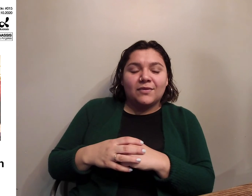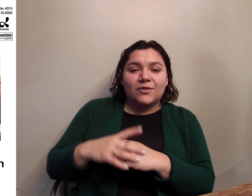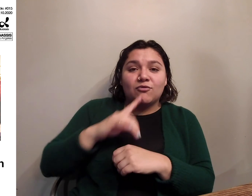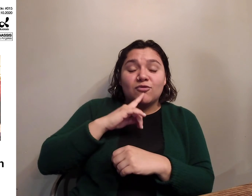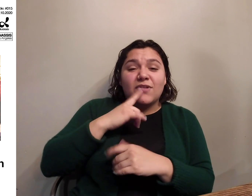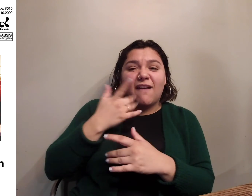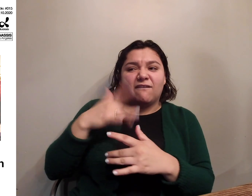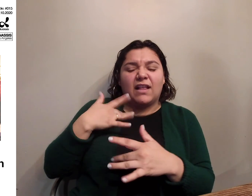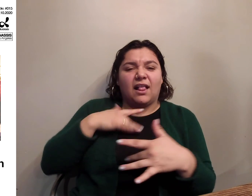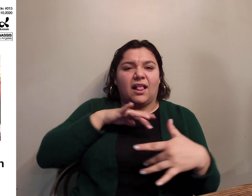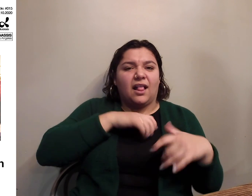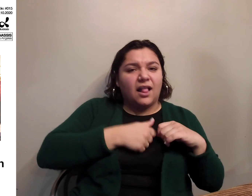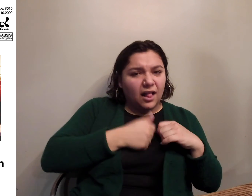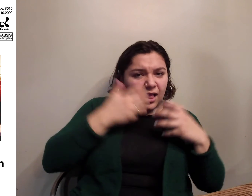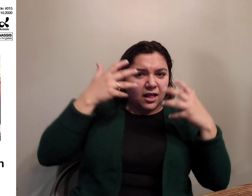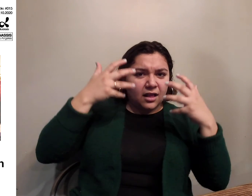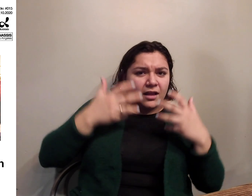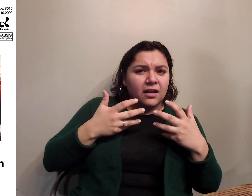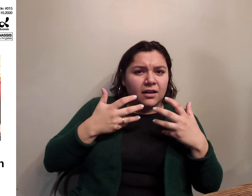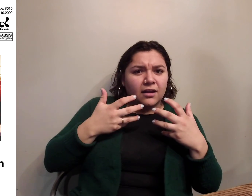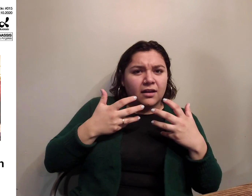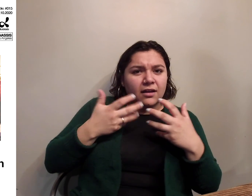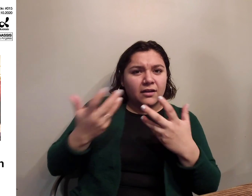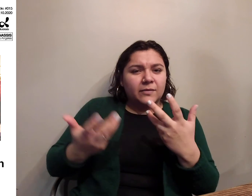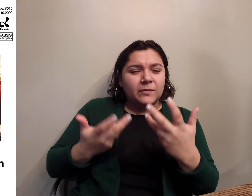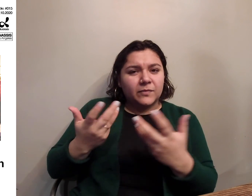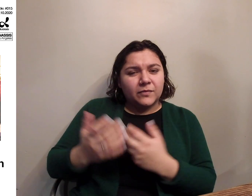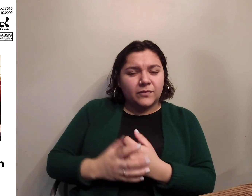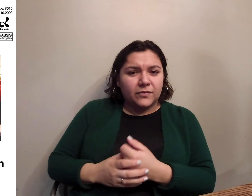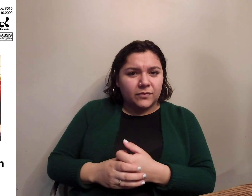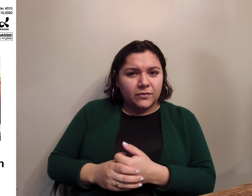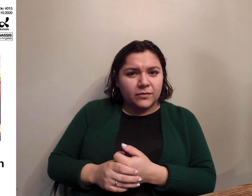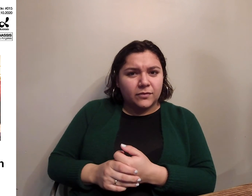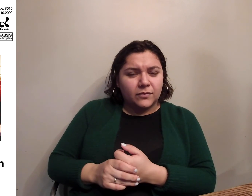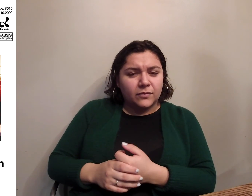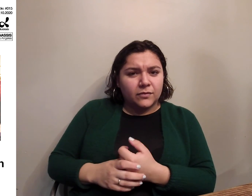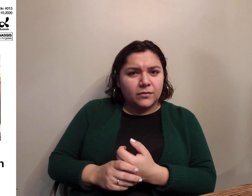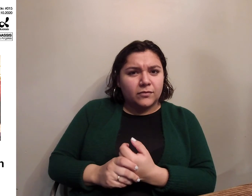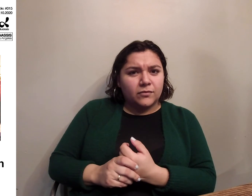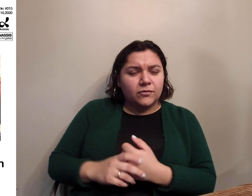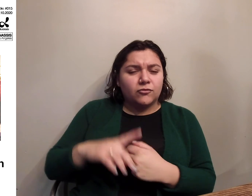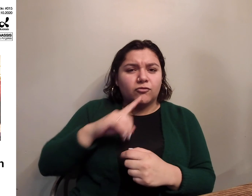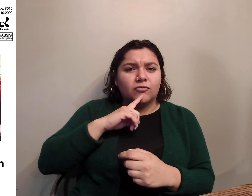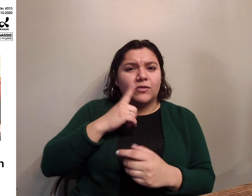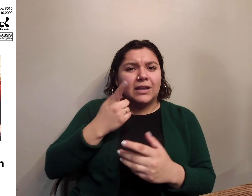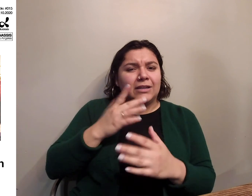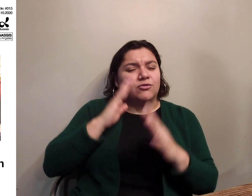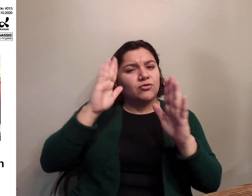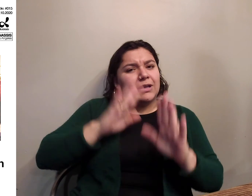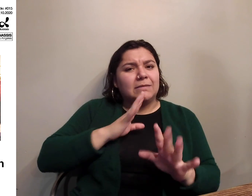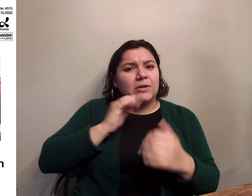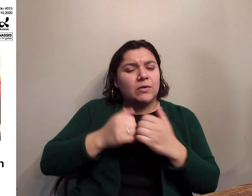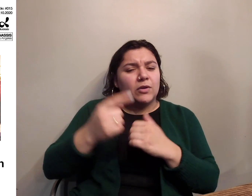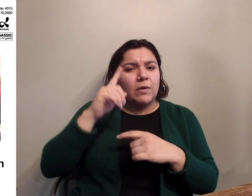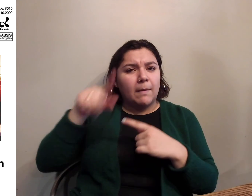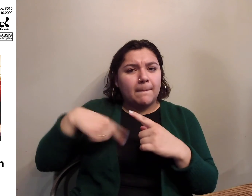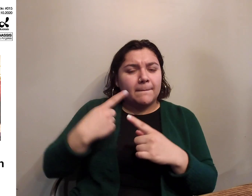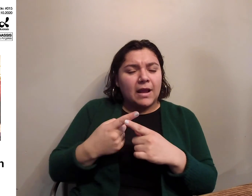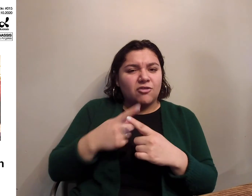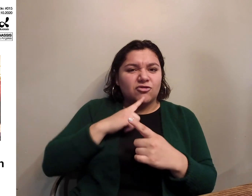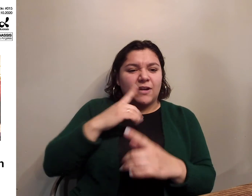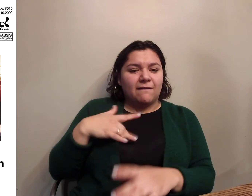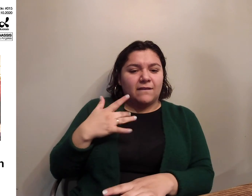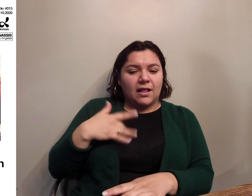in mourning, it was it's a balm to speak to you about it. It's given